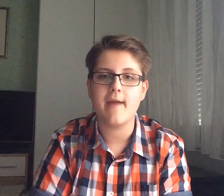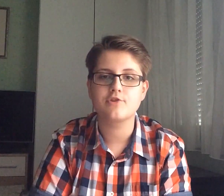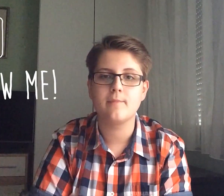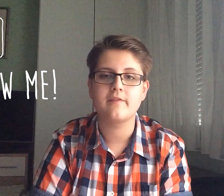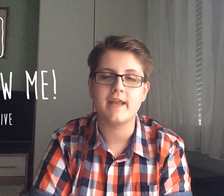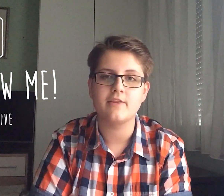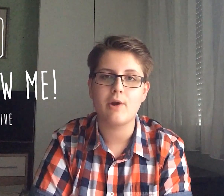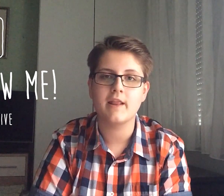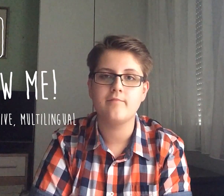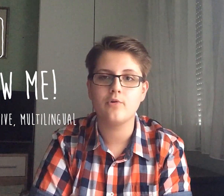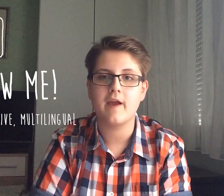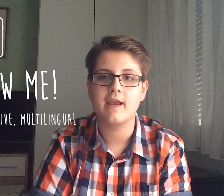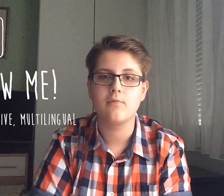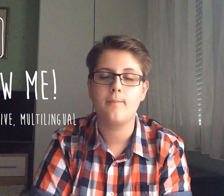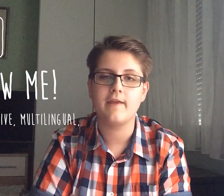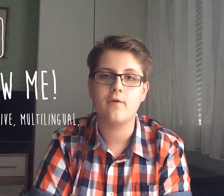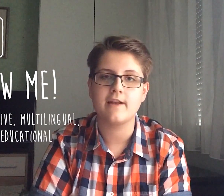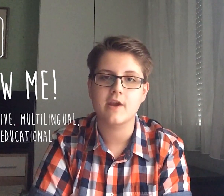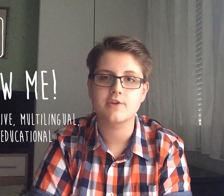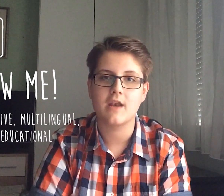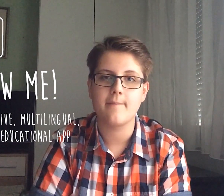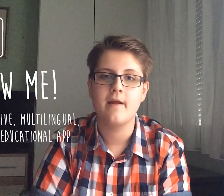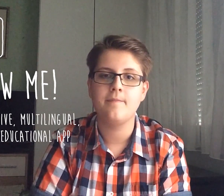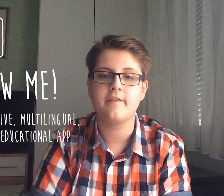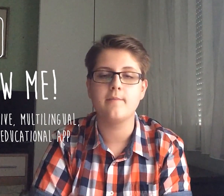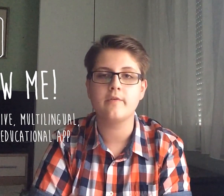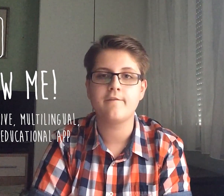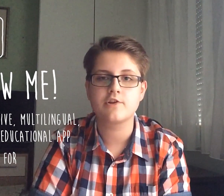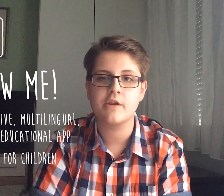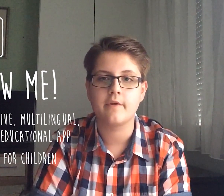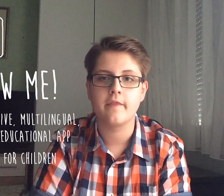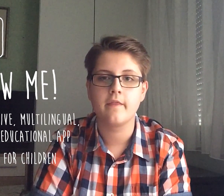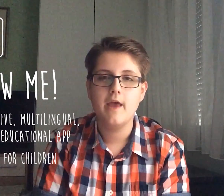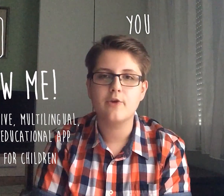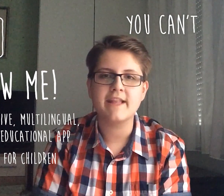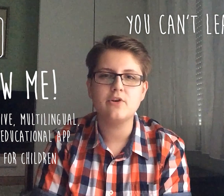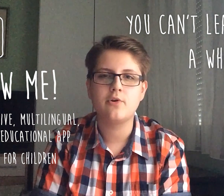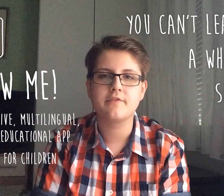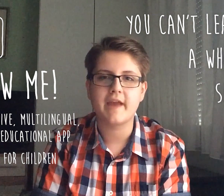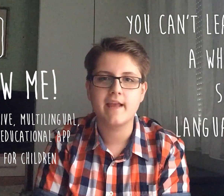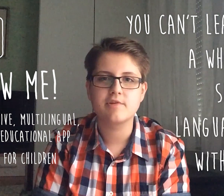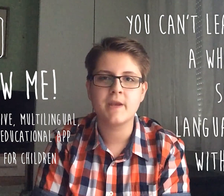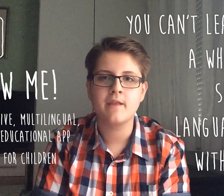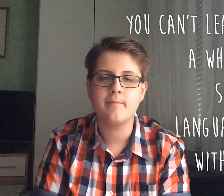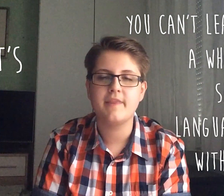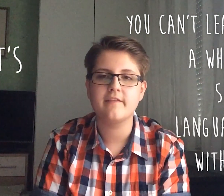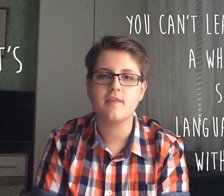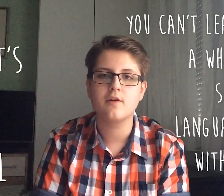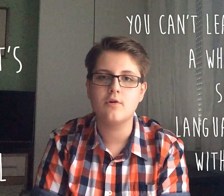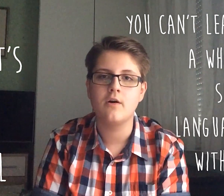My app ShowMe is an interactive, multilingual, playful, educational app, designed mostly for children. You can't learn a whole sign language with it, but that's not the goal,